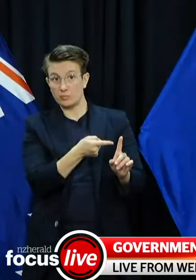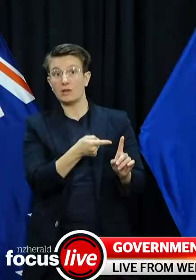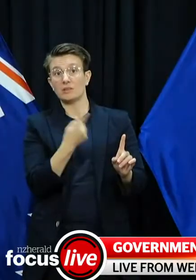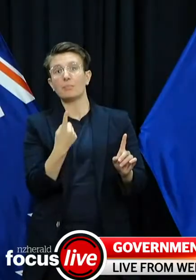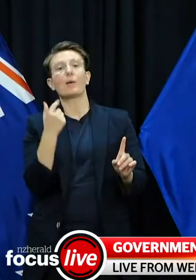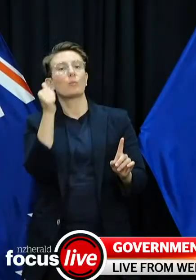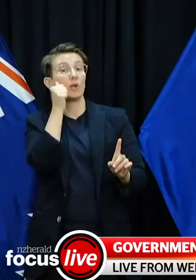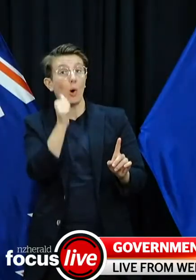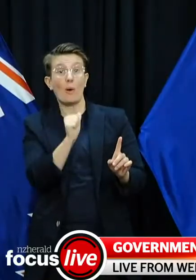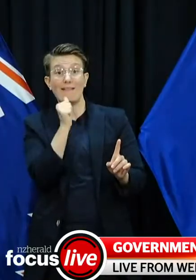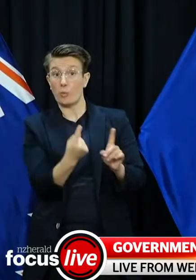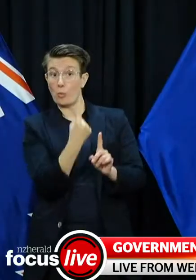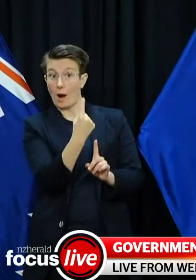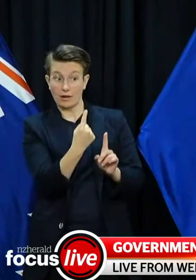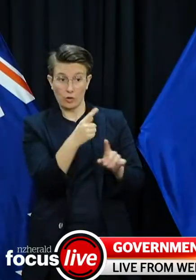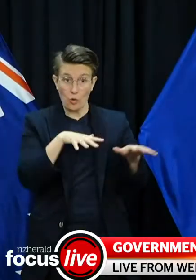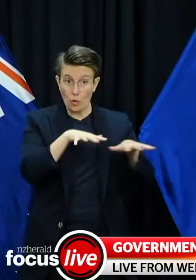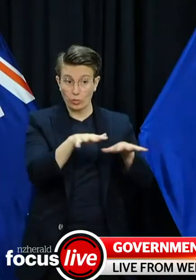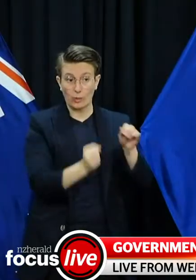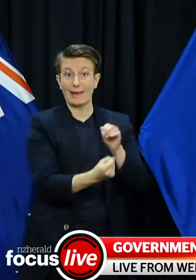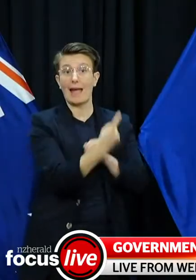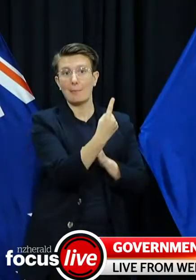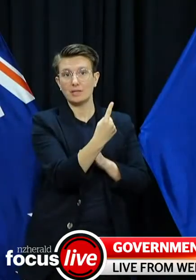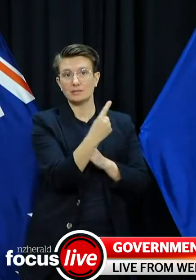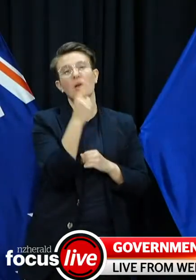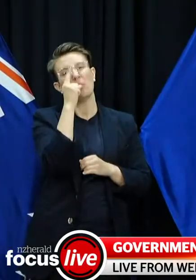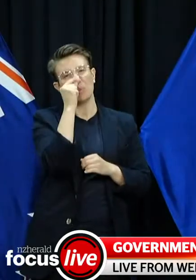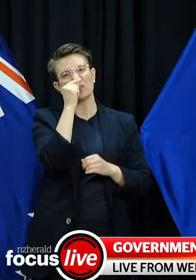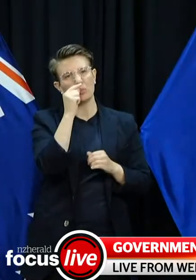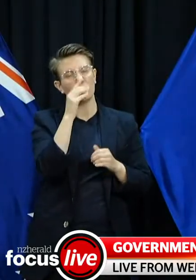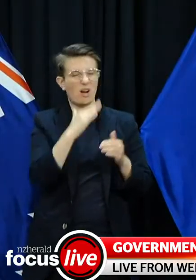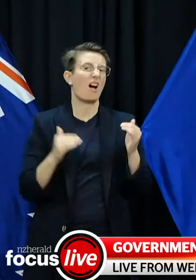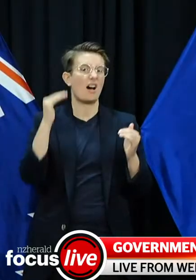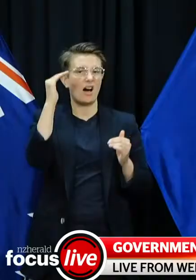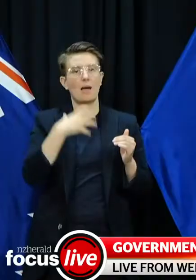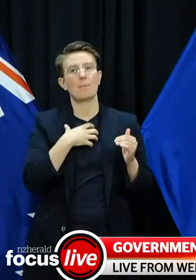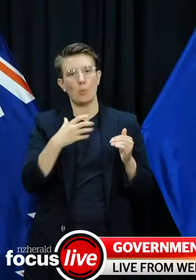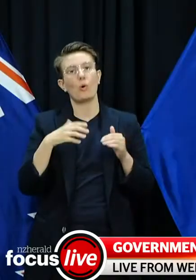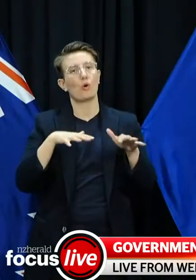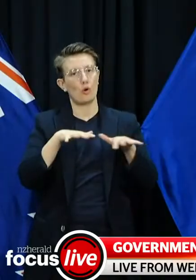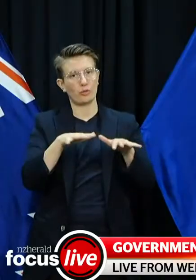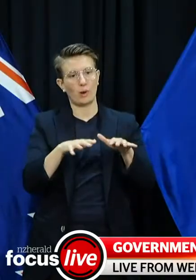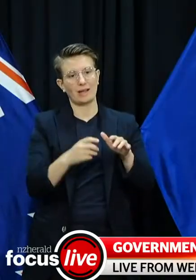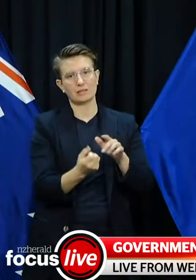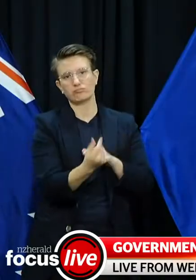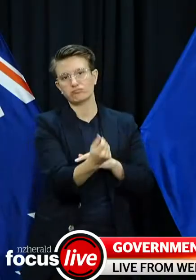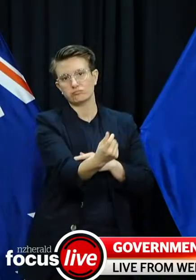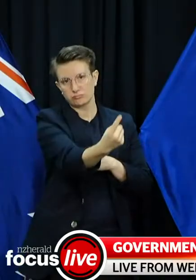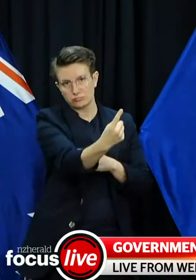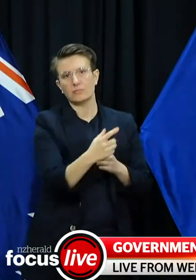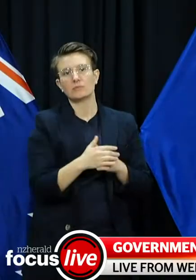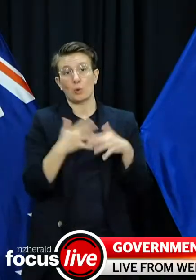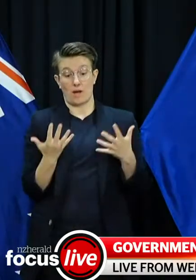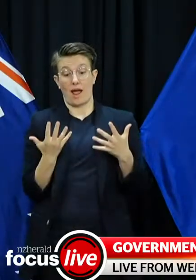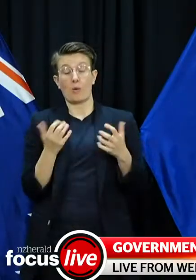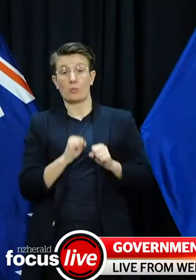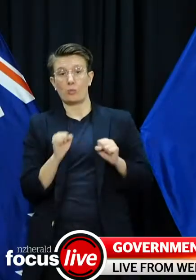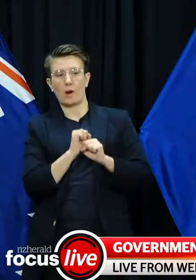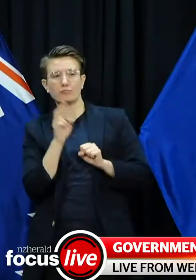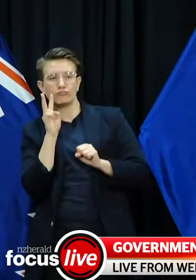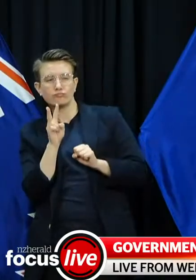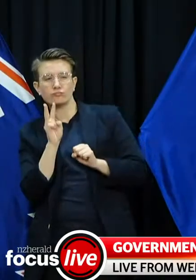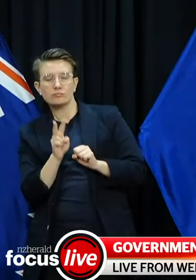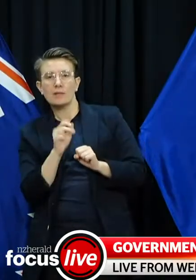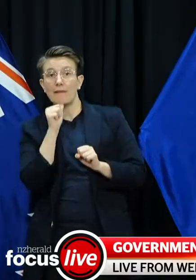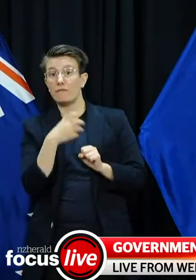earthquake after that. So we're particularly vigilant after the first earthquake, looking for the follow-on earthquakes. Can you explain how